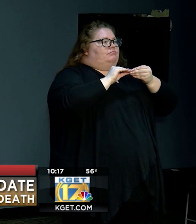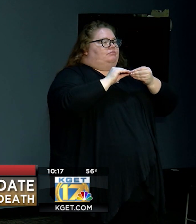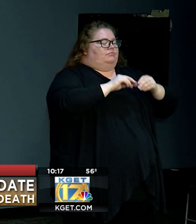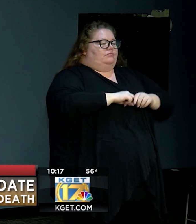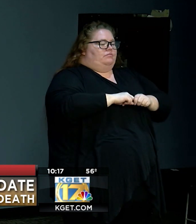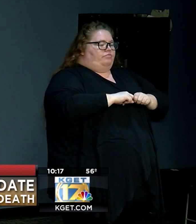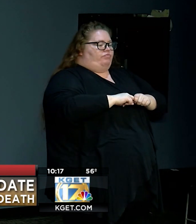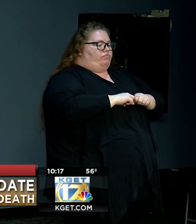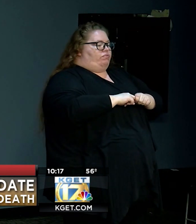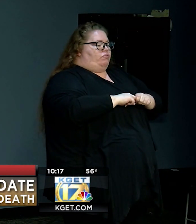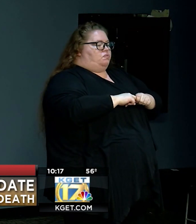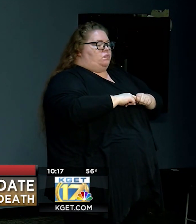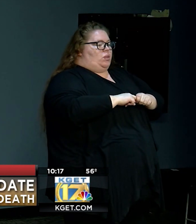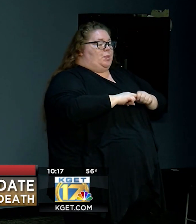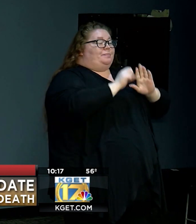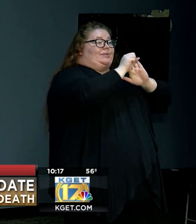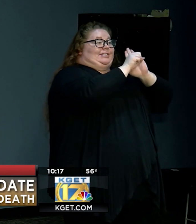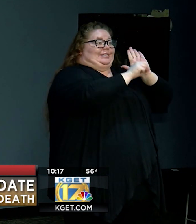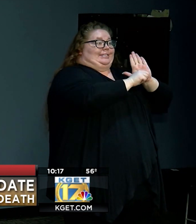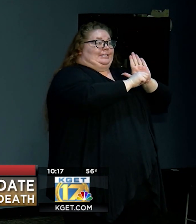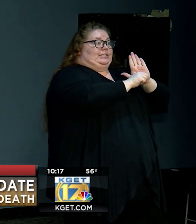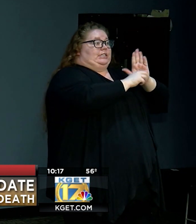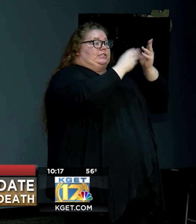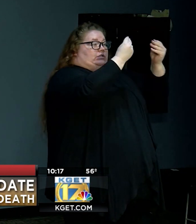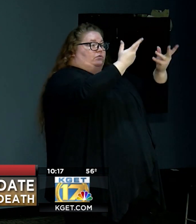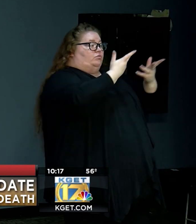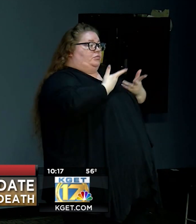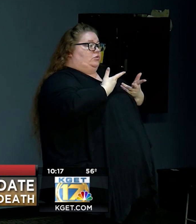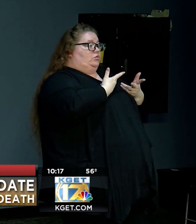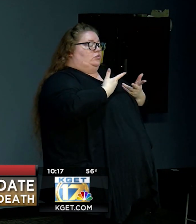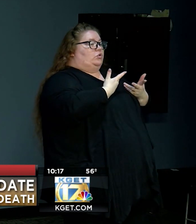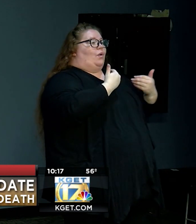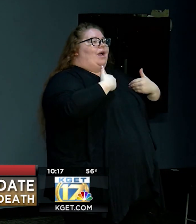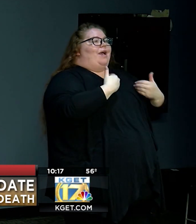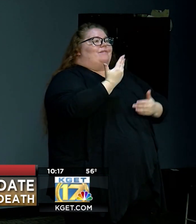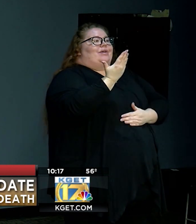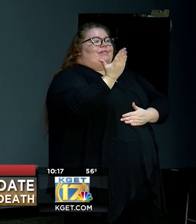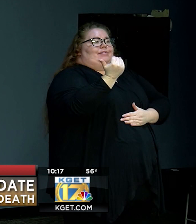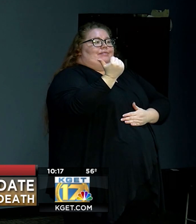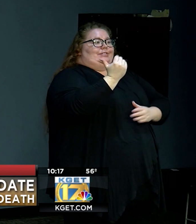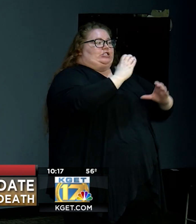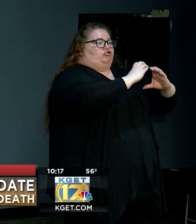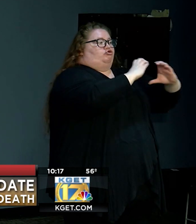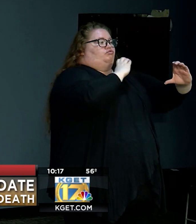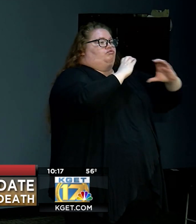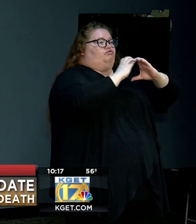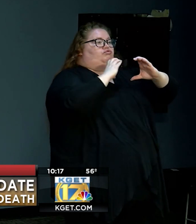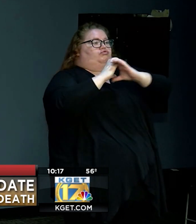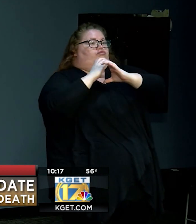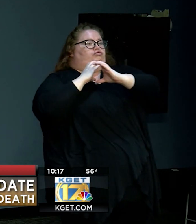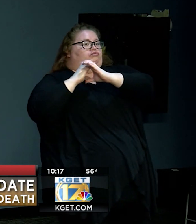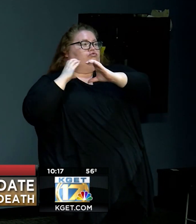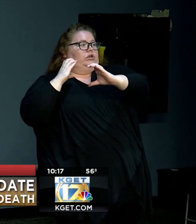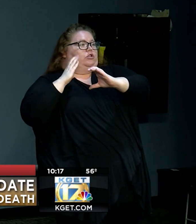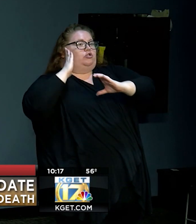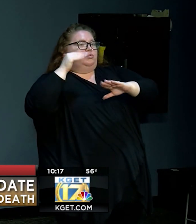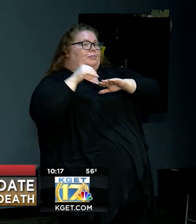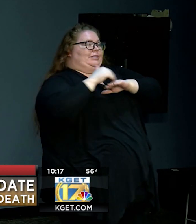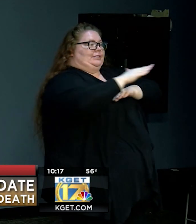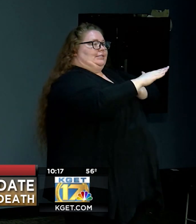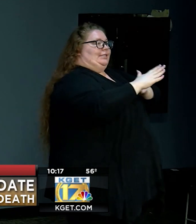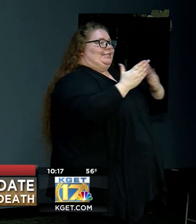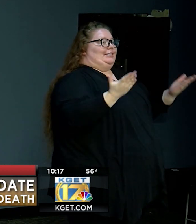have been notified from the state that there are 15 trailers that are being sent to Kern County to help us